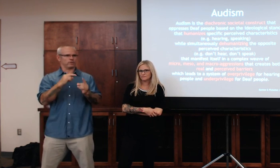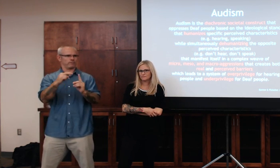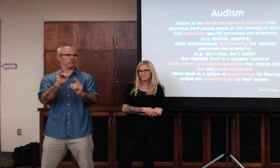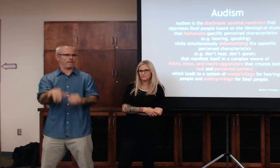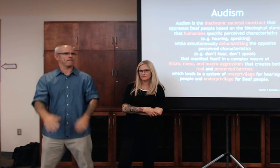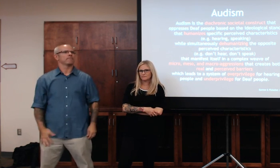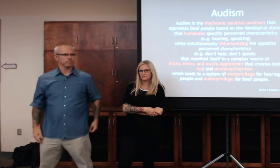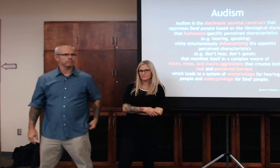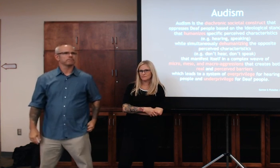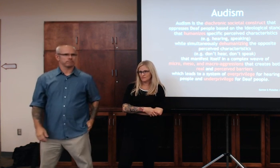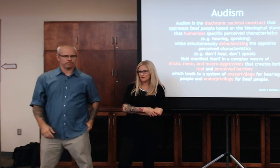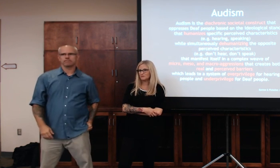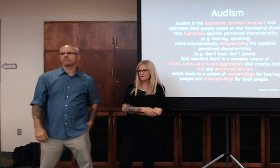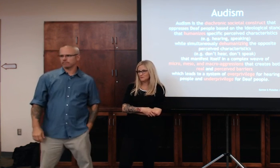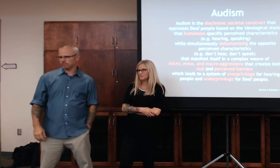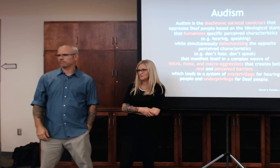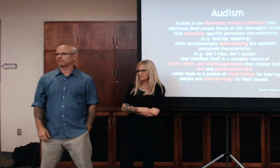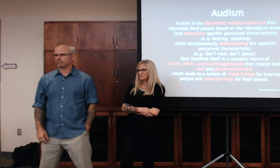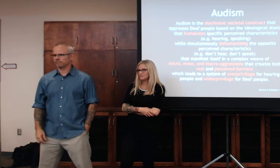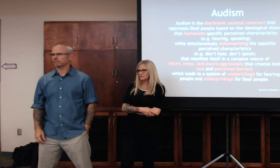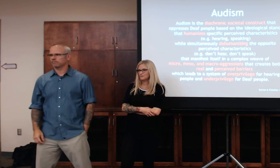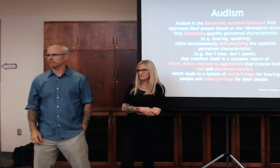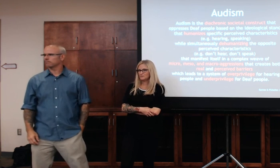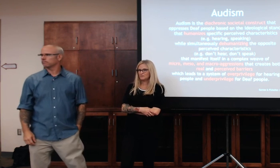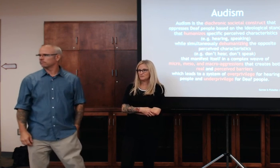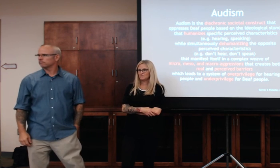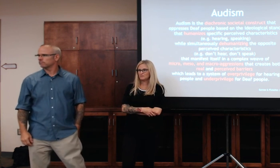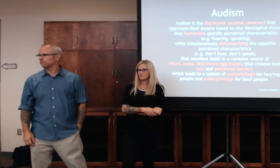both. So just to help with the perception as to how to interpret it.